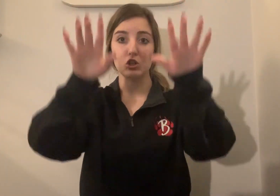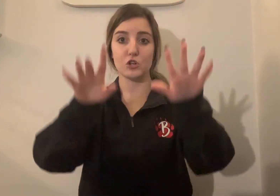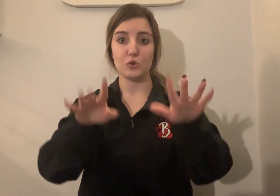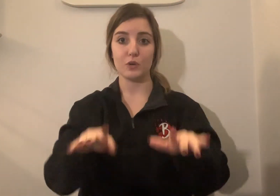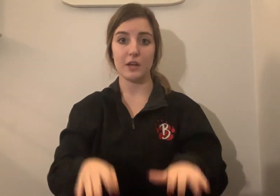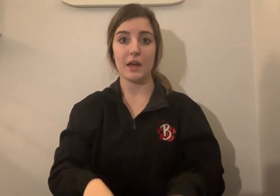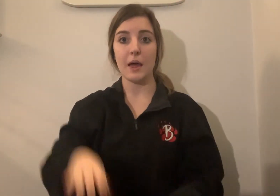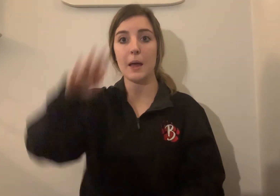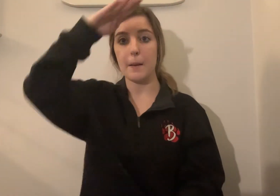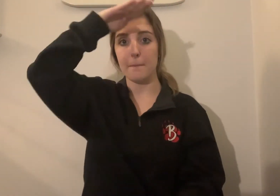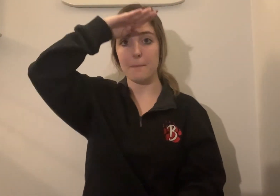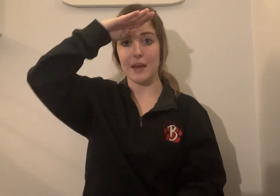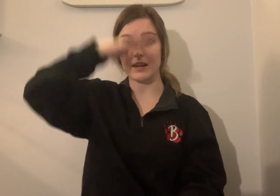Snow man.